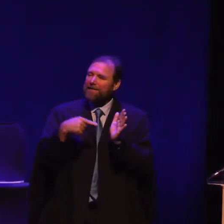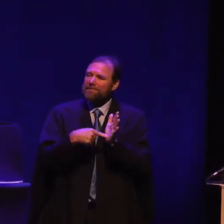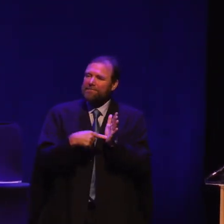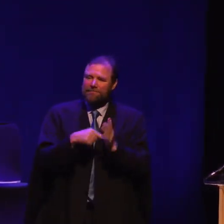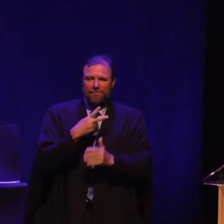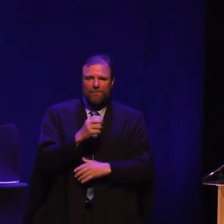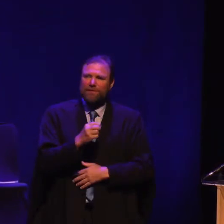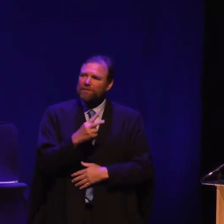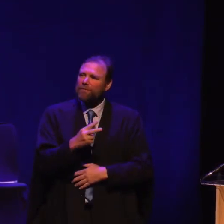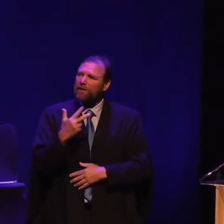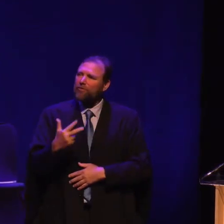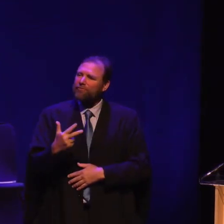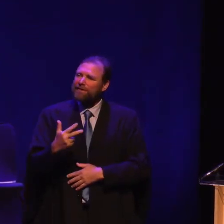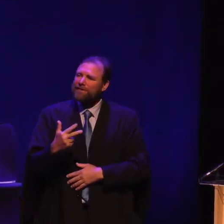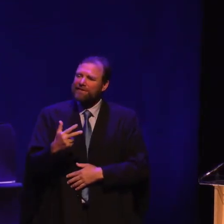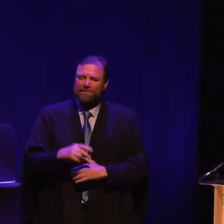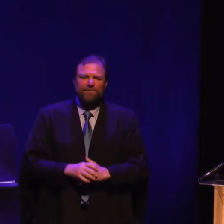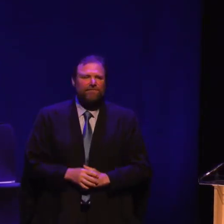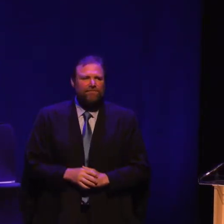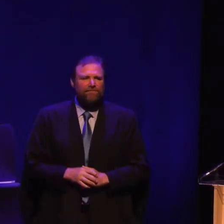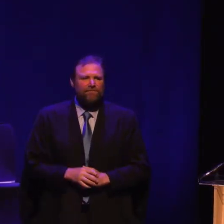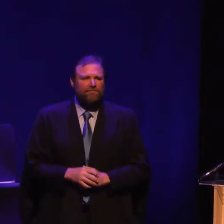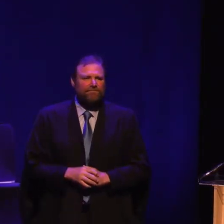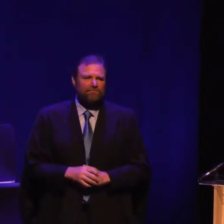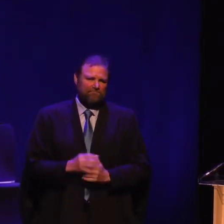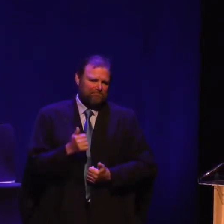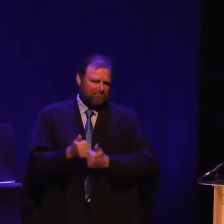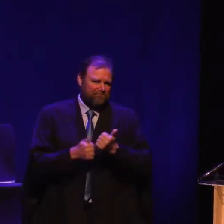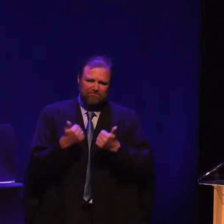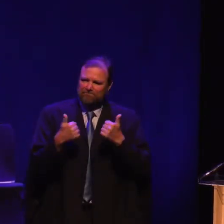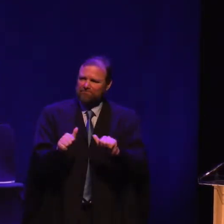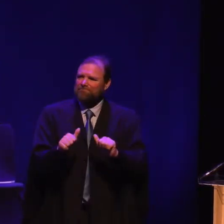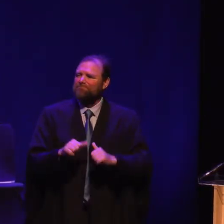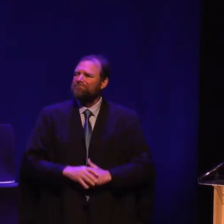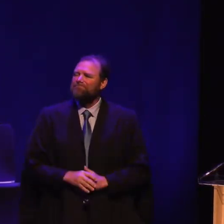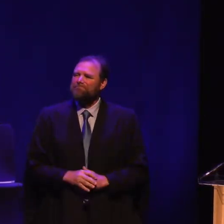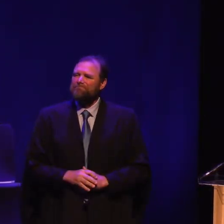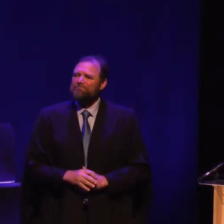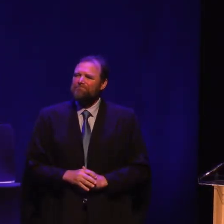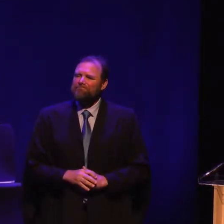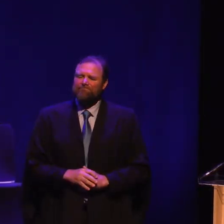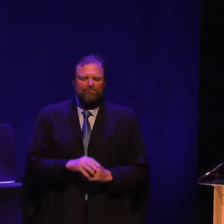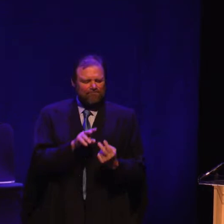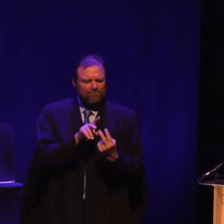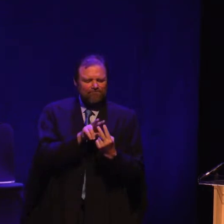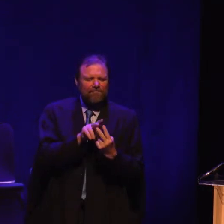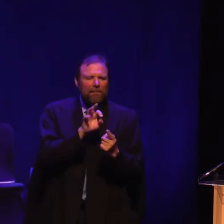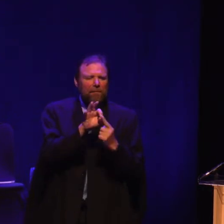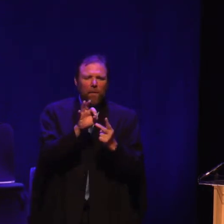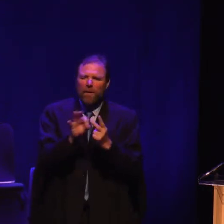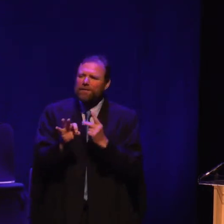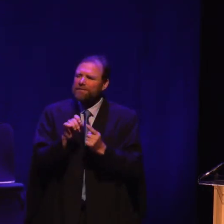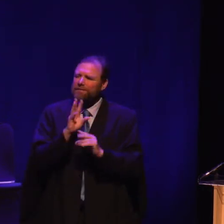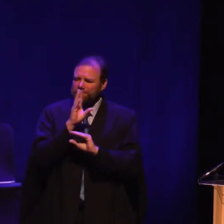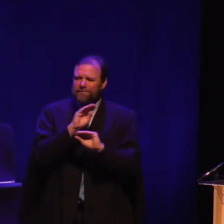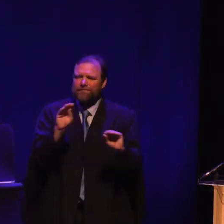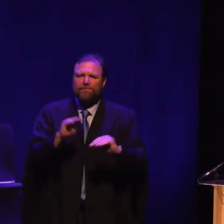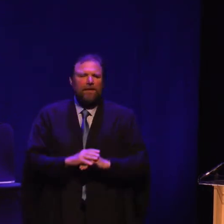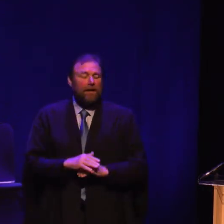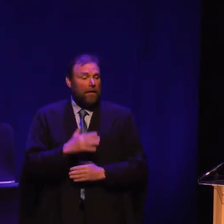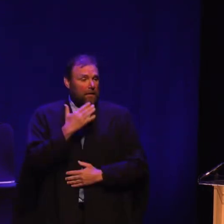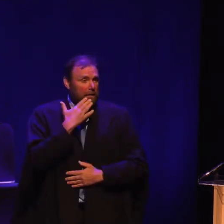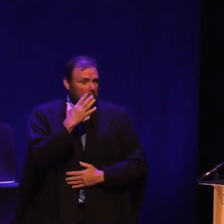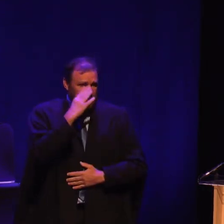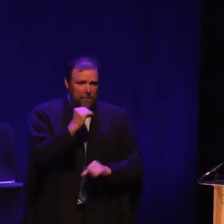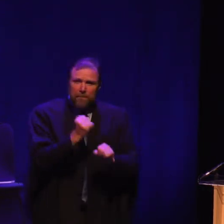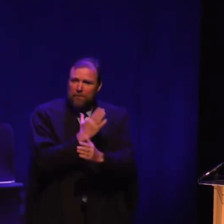gyfer myfyrwyr 2023. Da iawn chi. Just a couple of housekeeping points. Can you please make sure